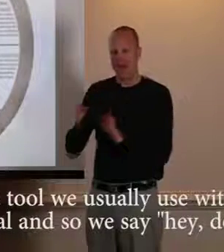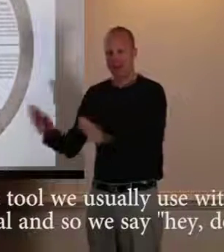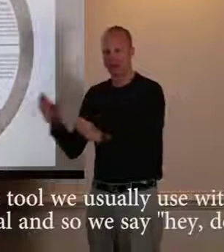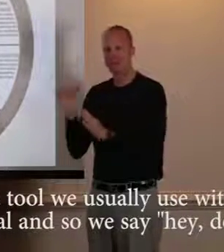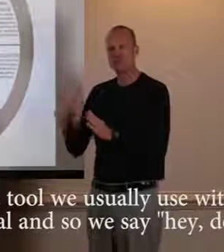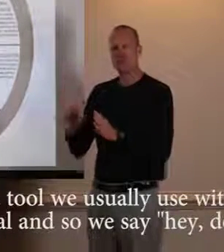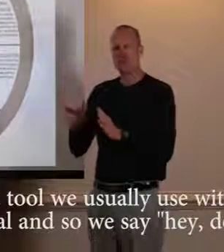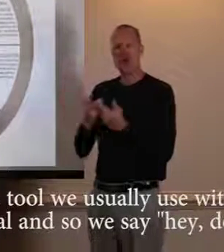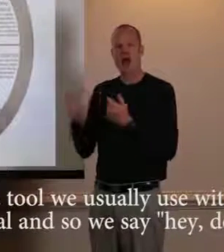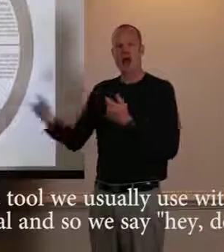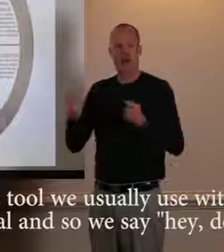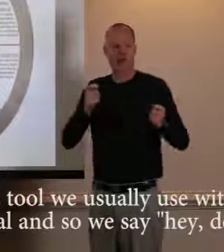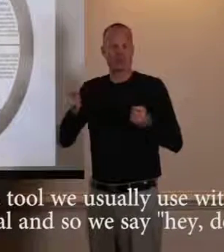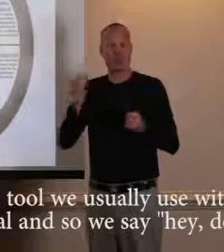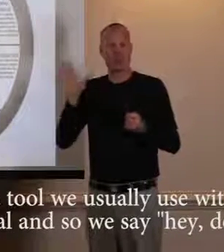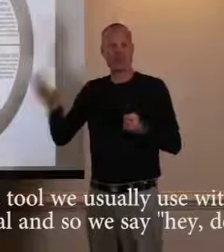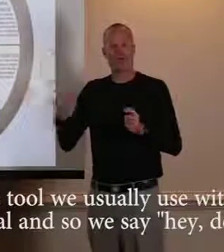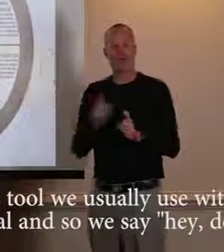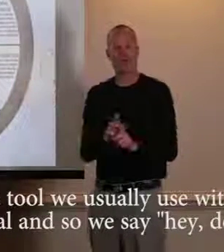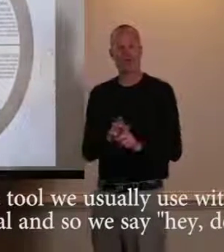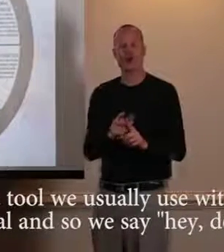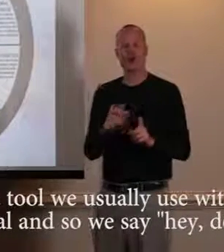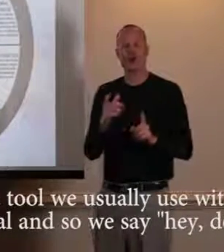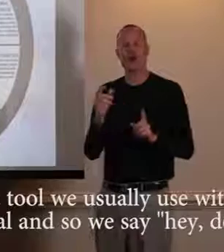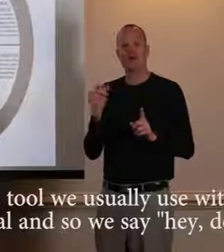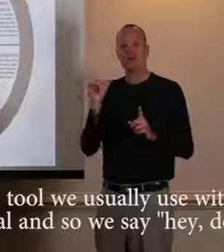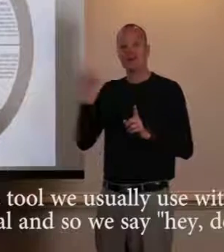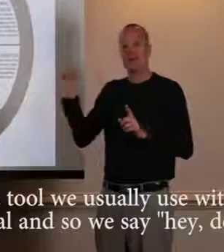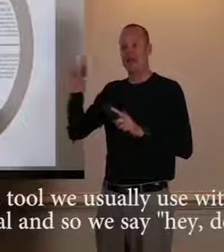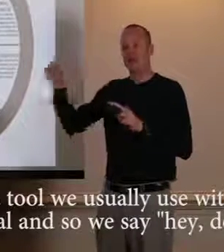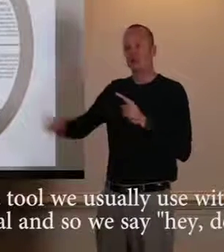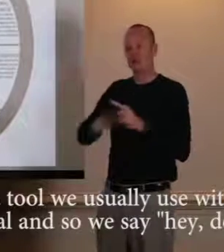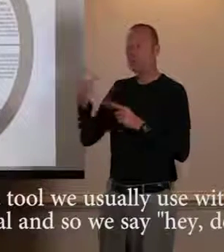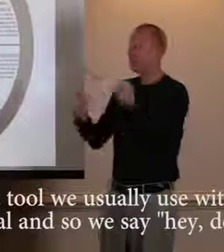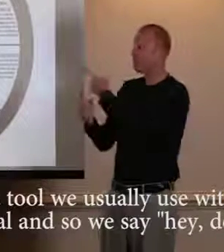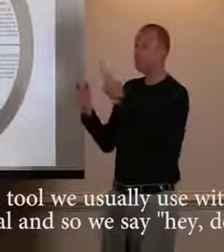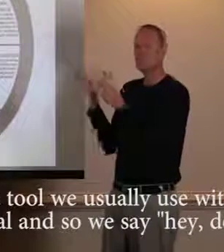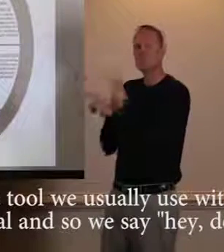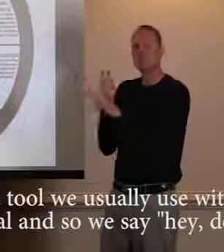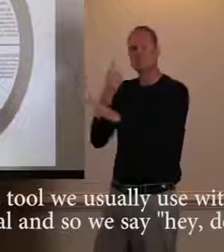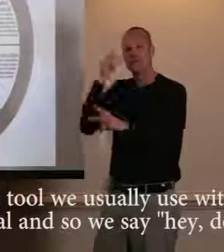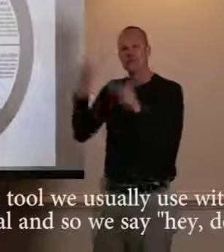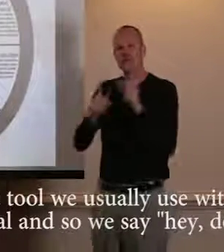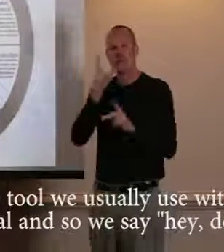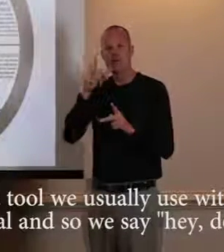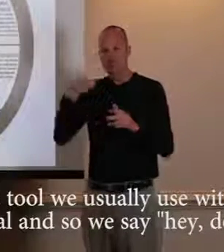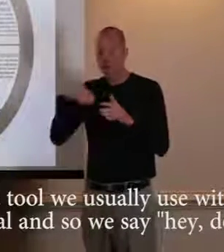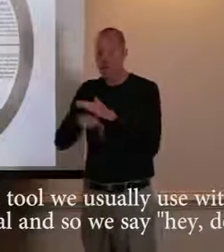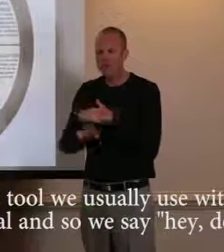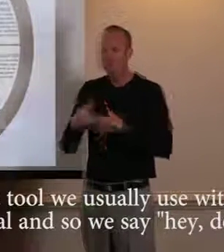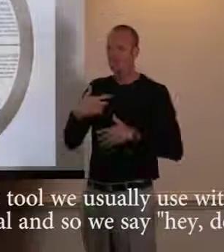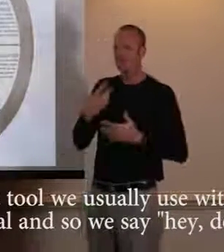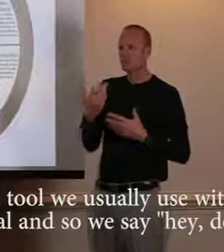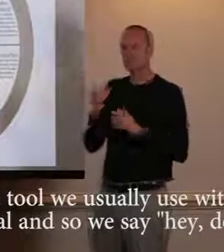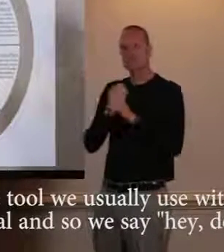So this is a tool we usually use with people who come in, and it's visual, and so we say